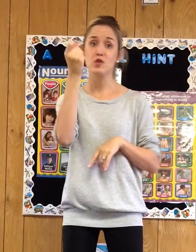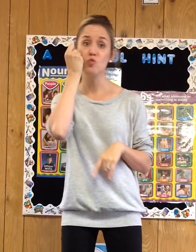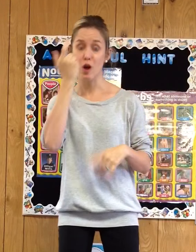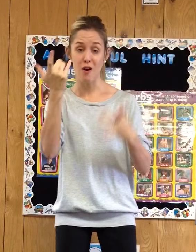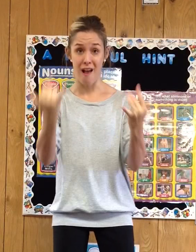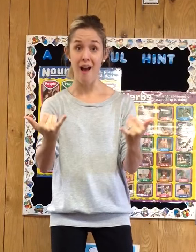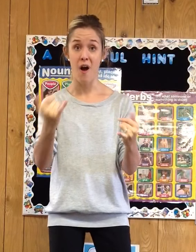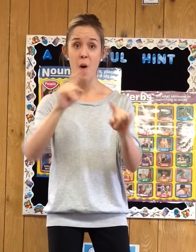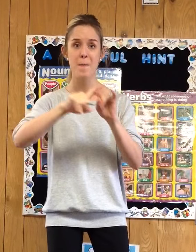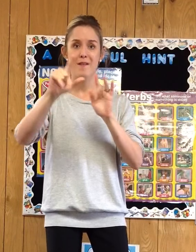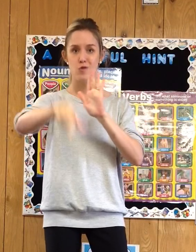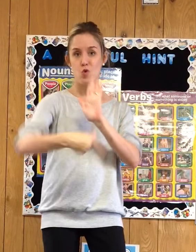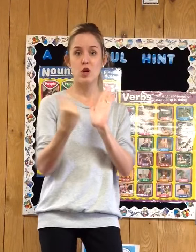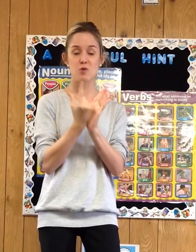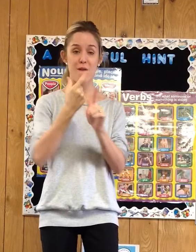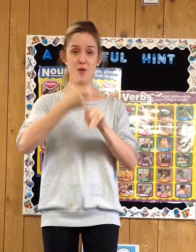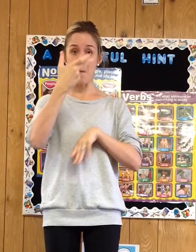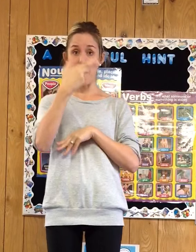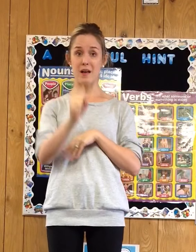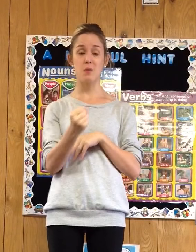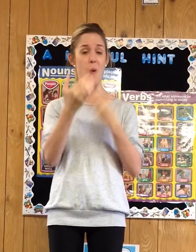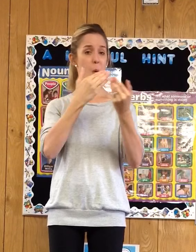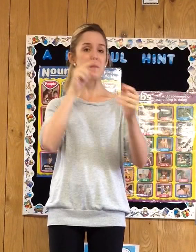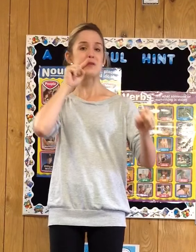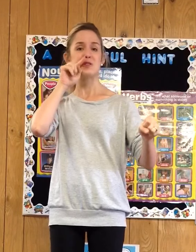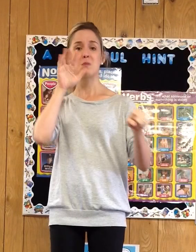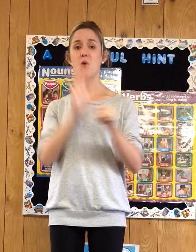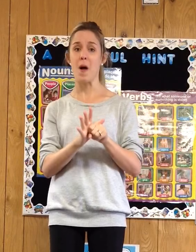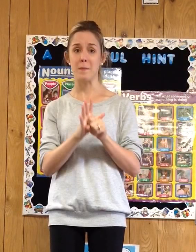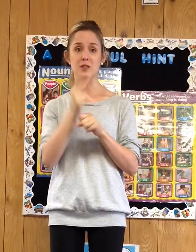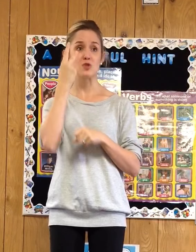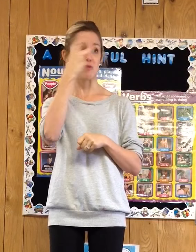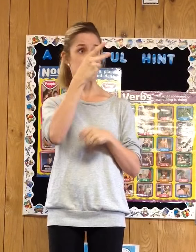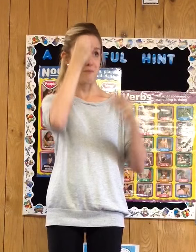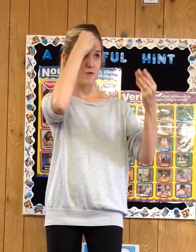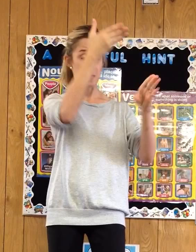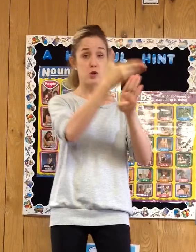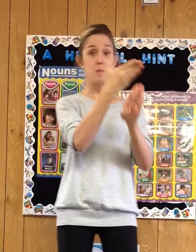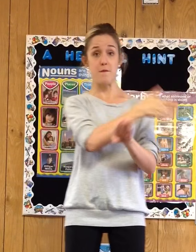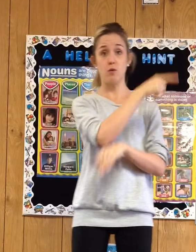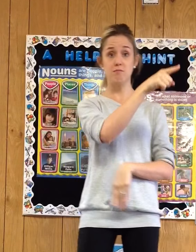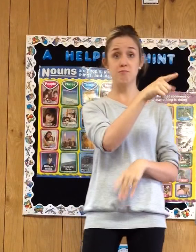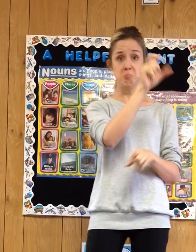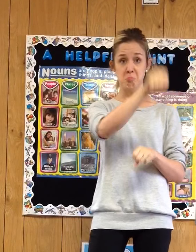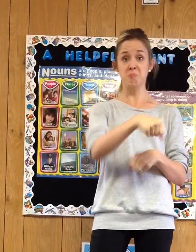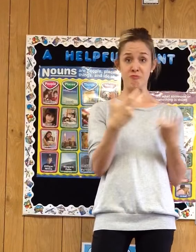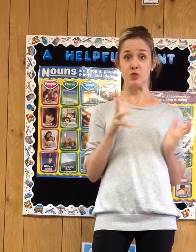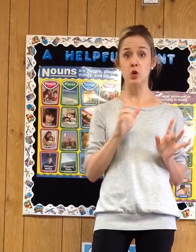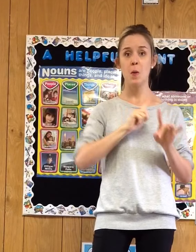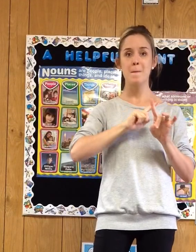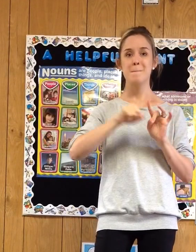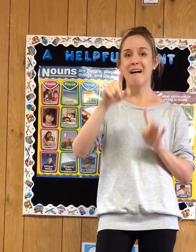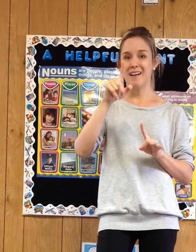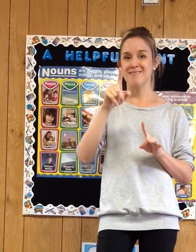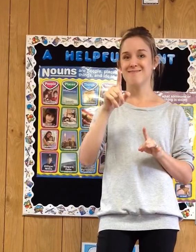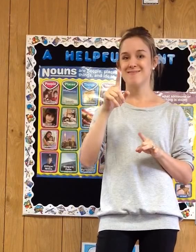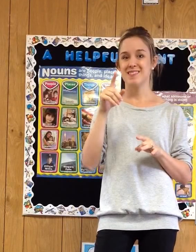if you've graduated from high school, I can almost guarantee you've seen this information before. But I bet it was presented in a